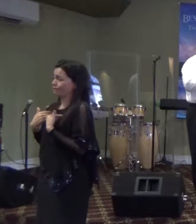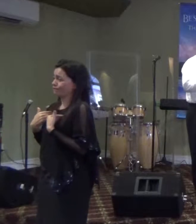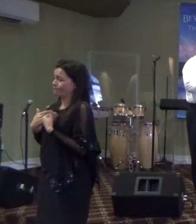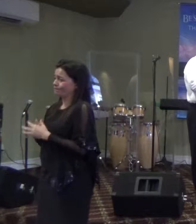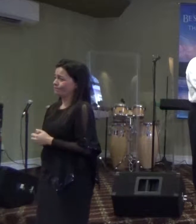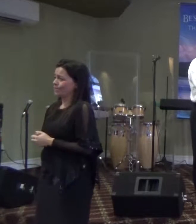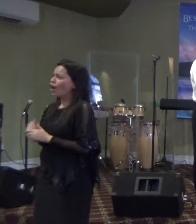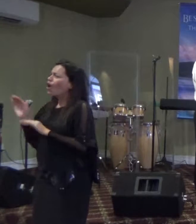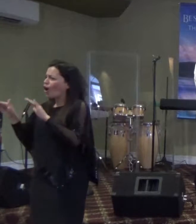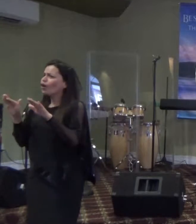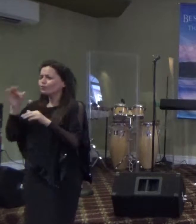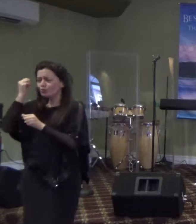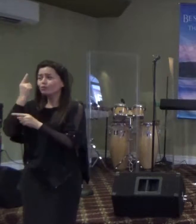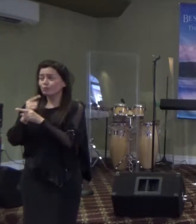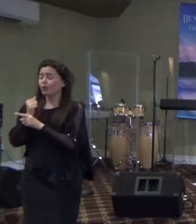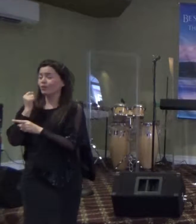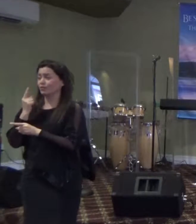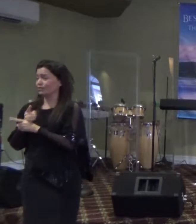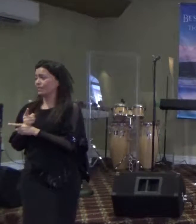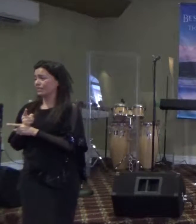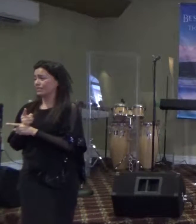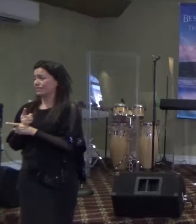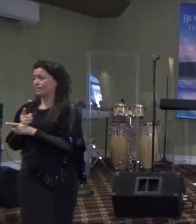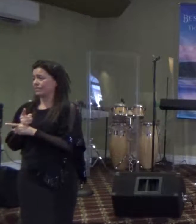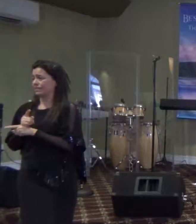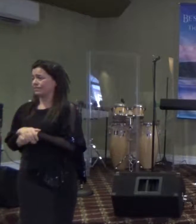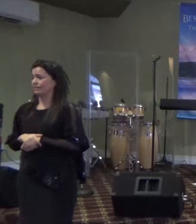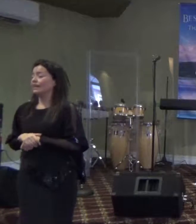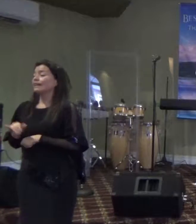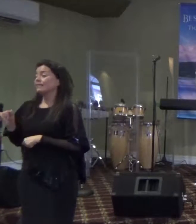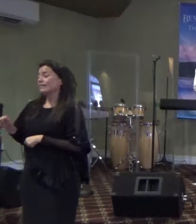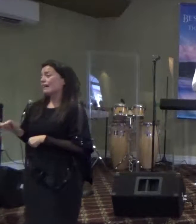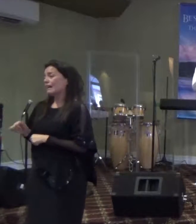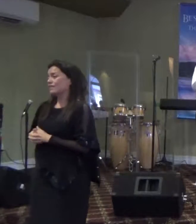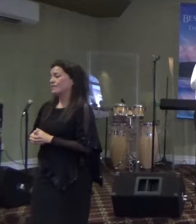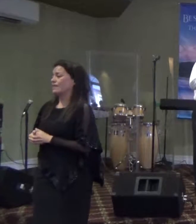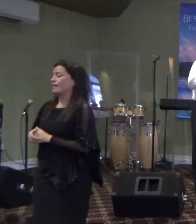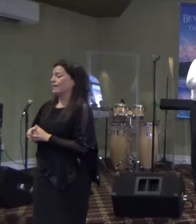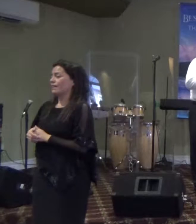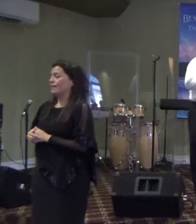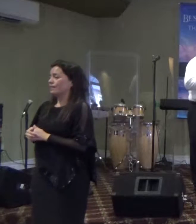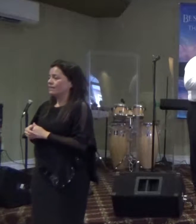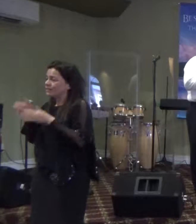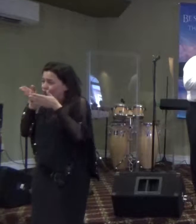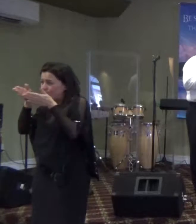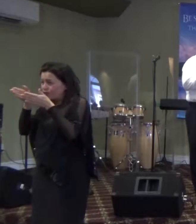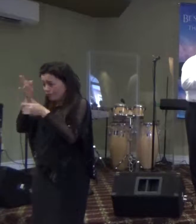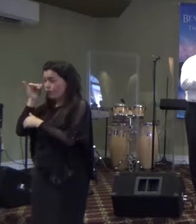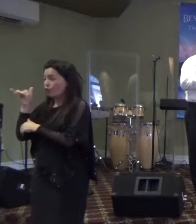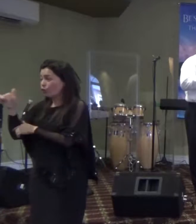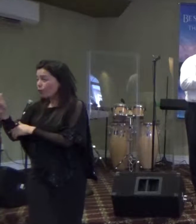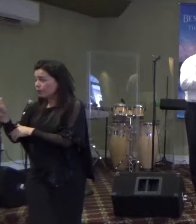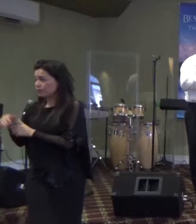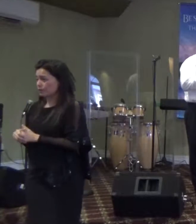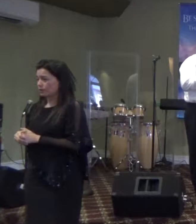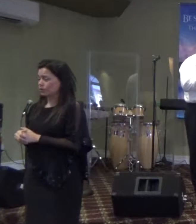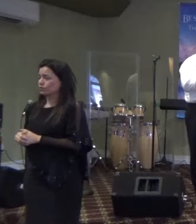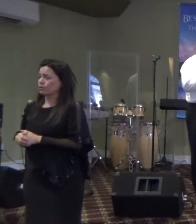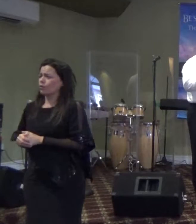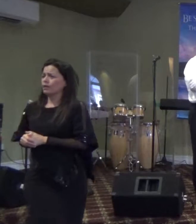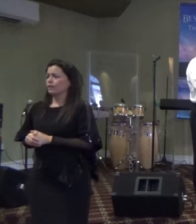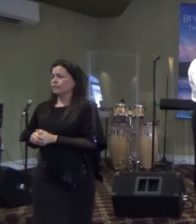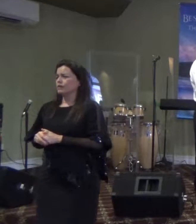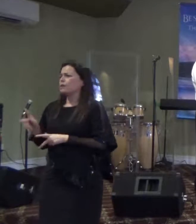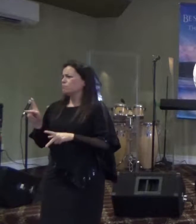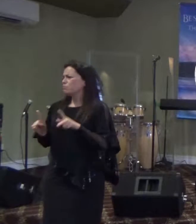you to have. Amigo y hermano, Friend and brother. este es el enfoque eterno. This is the eternal focus. Porque el hombre no solo vive la